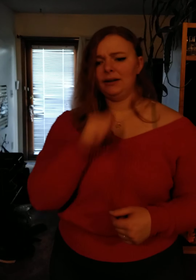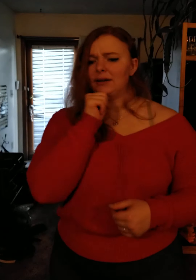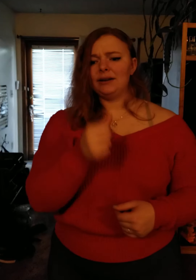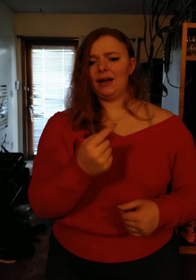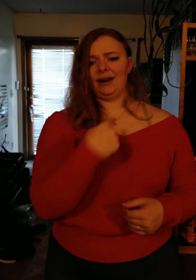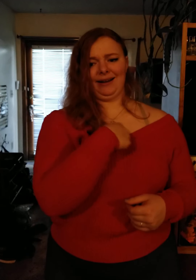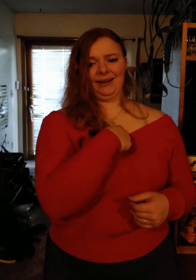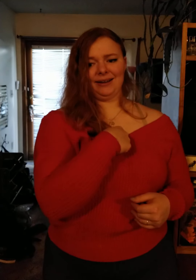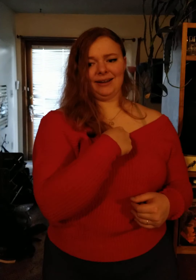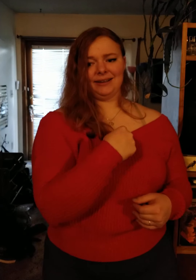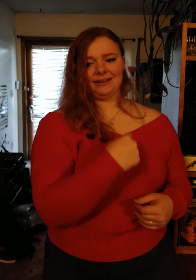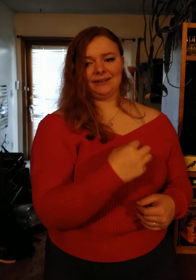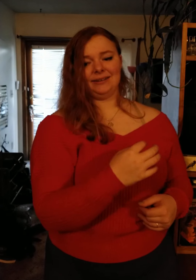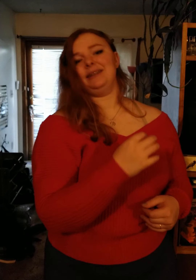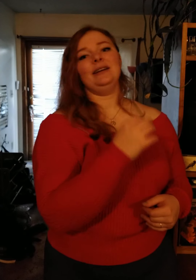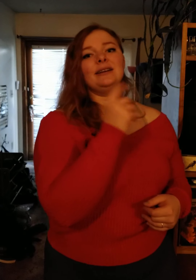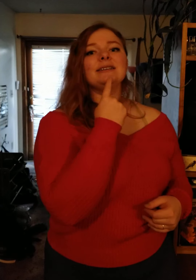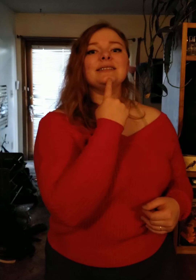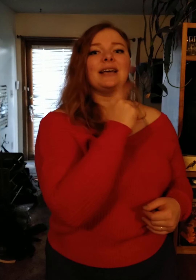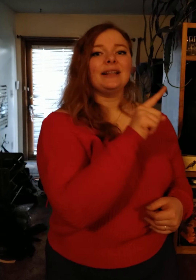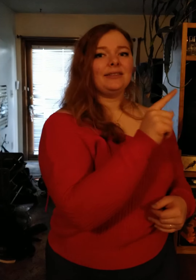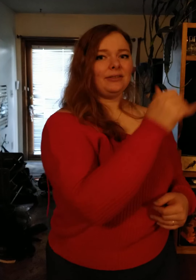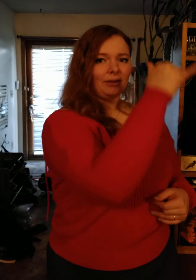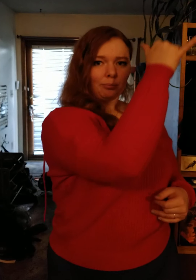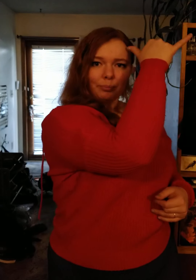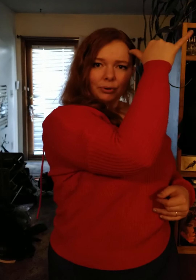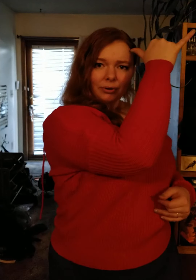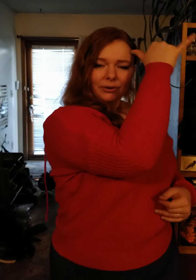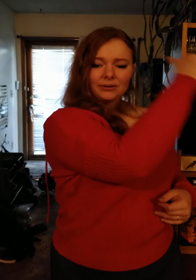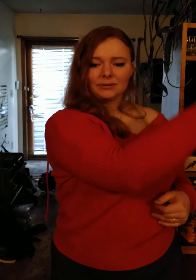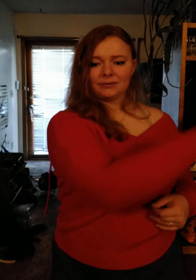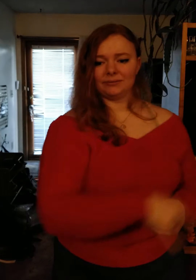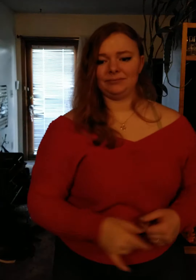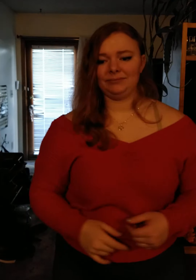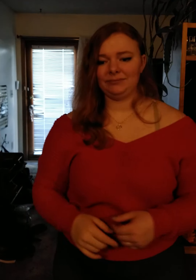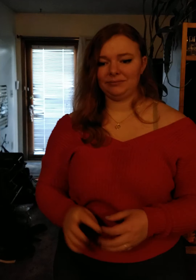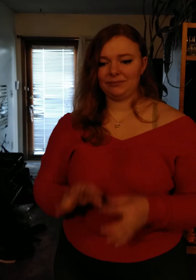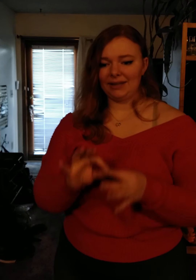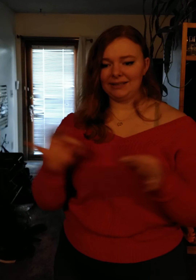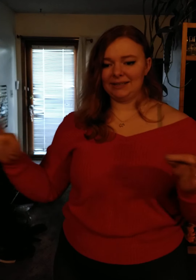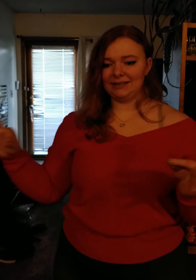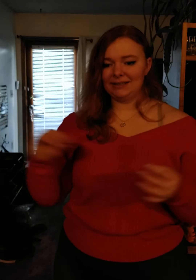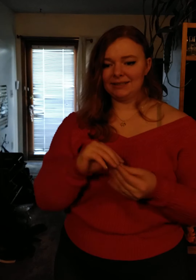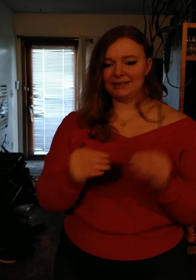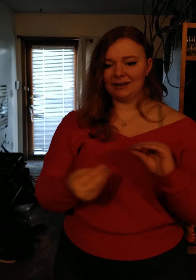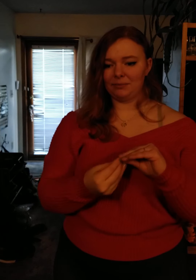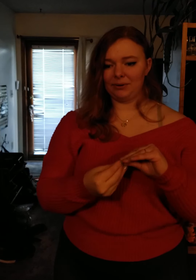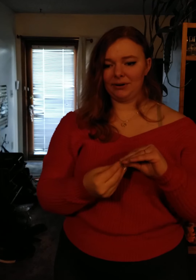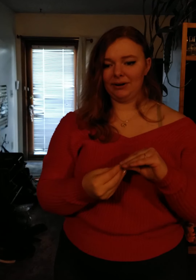Not I, said the bull. Sentence number